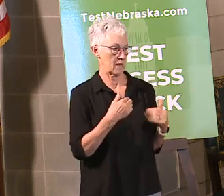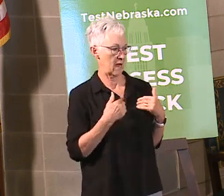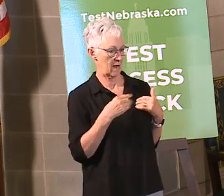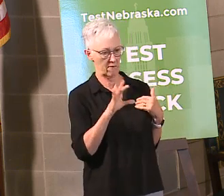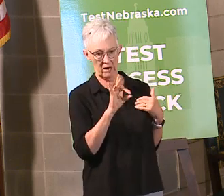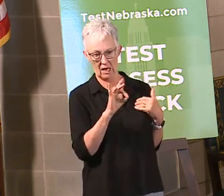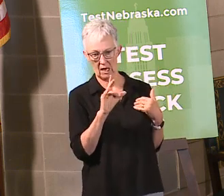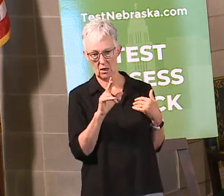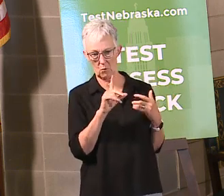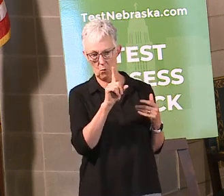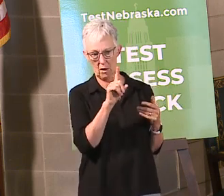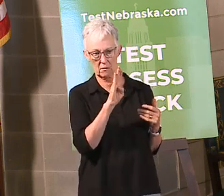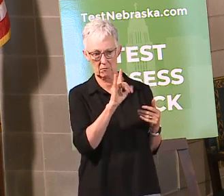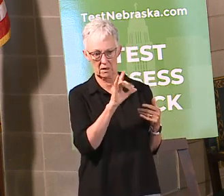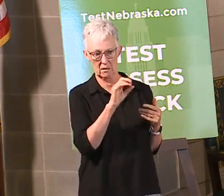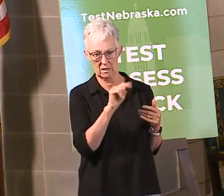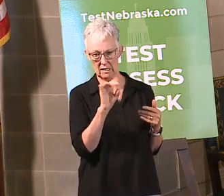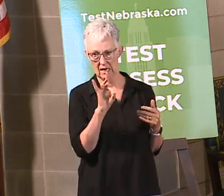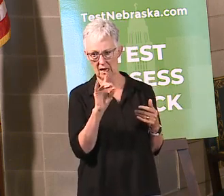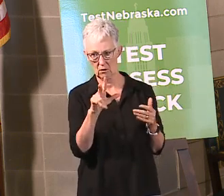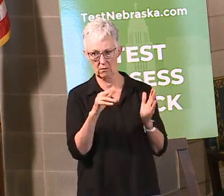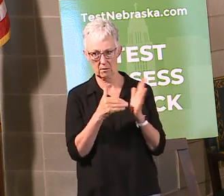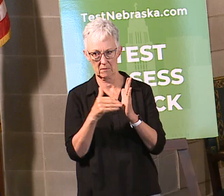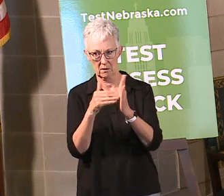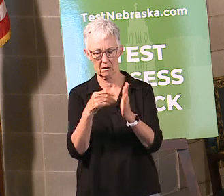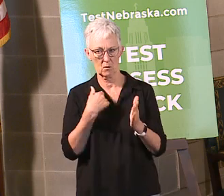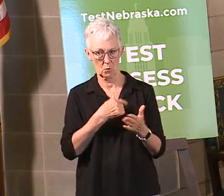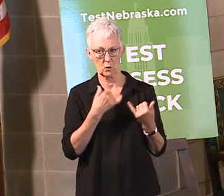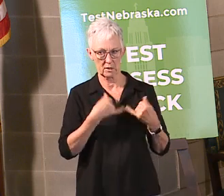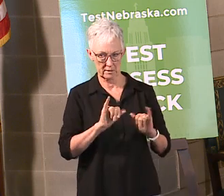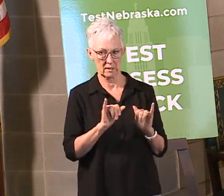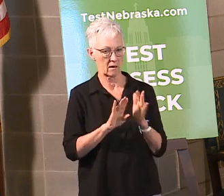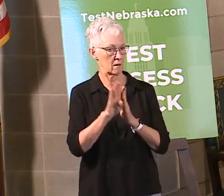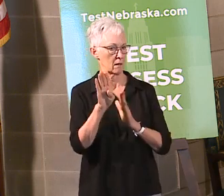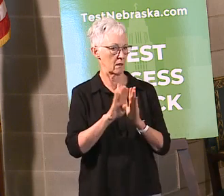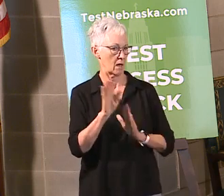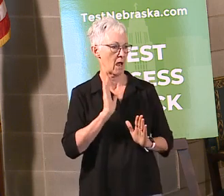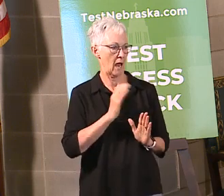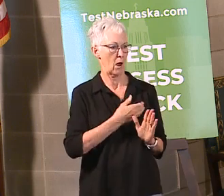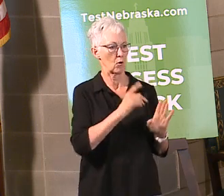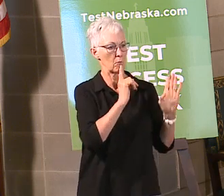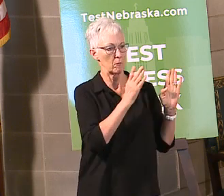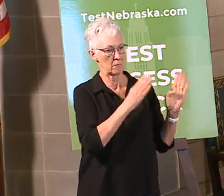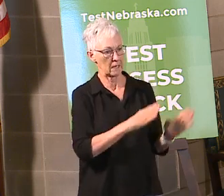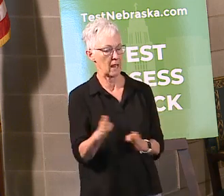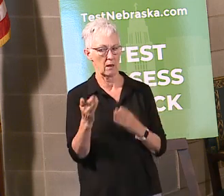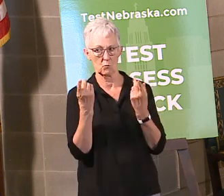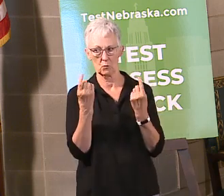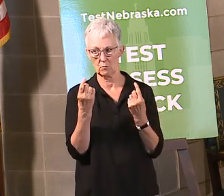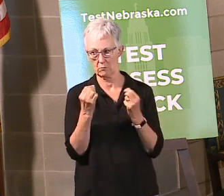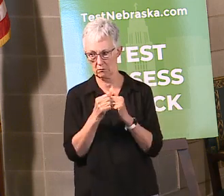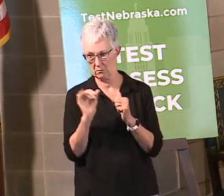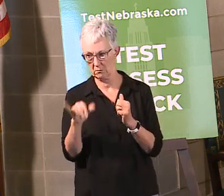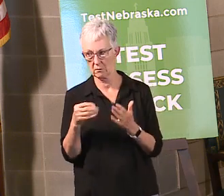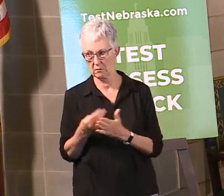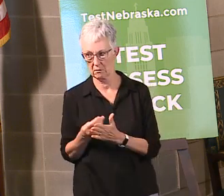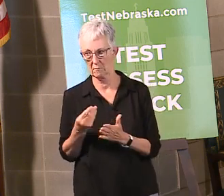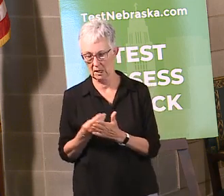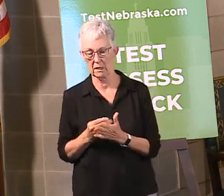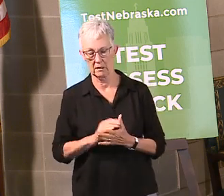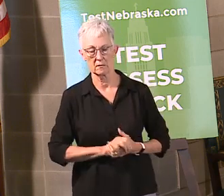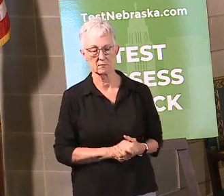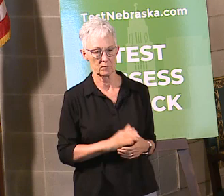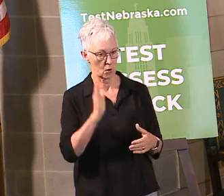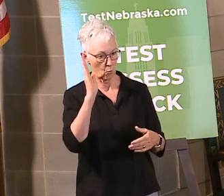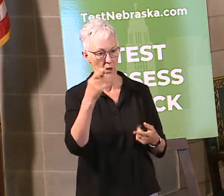billion that we are putting together our plan around. And I would say stay tuned. We will have announcements on that as we get those plans worked